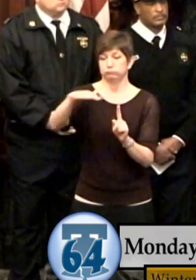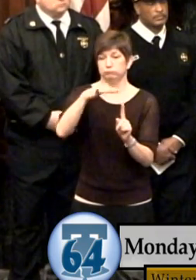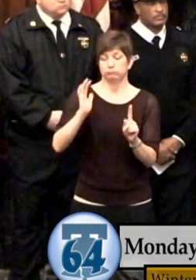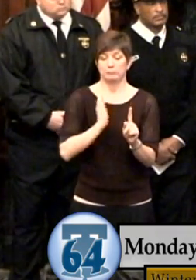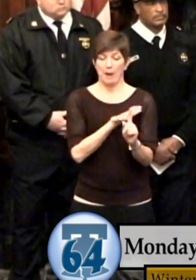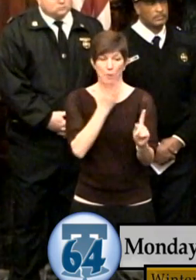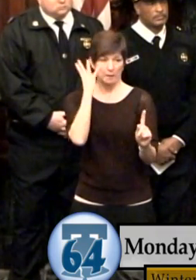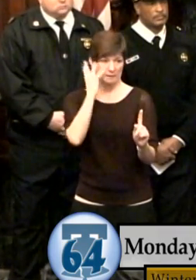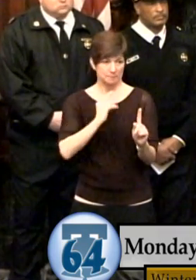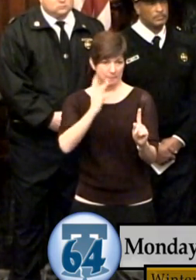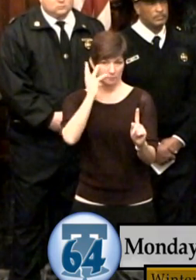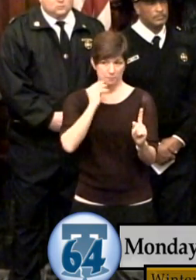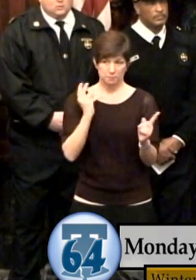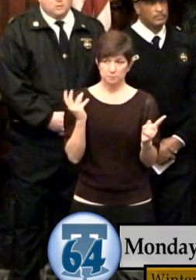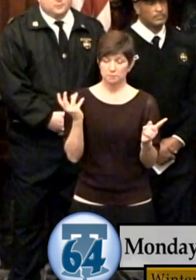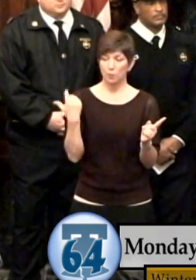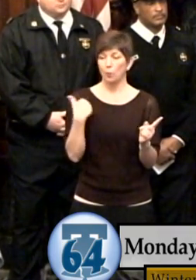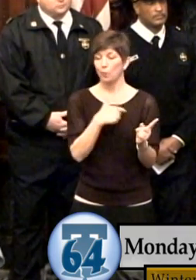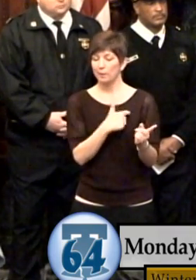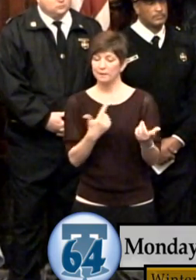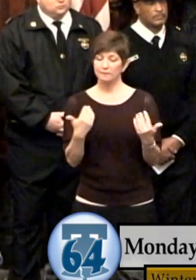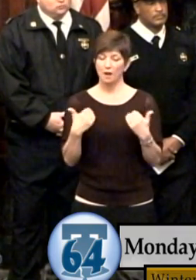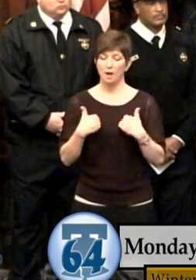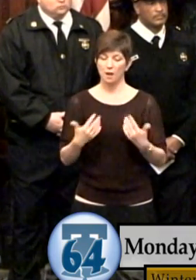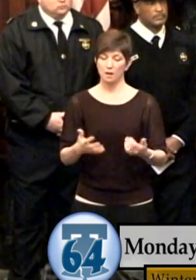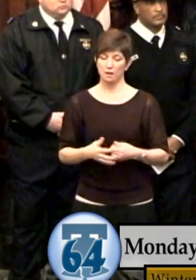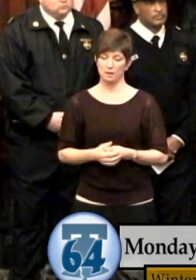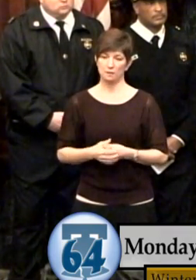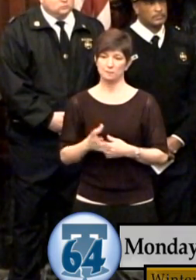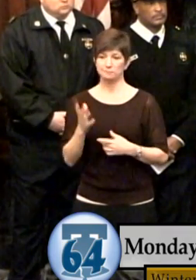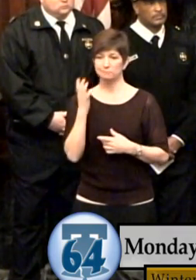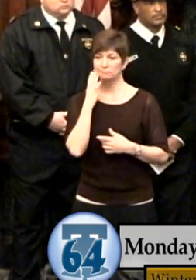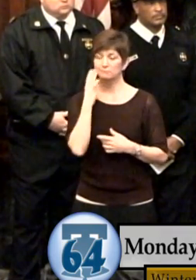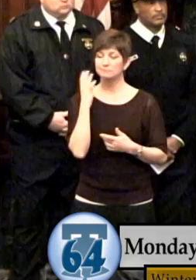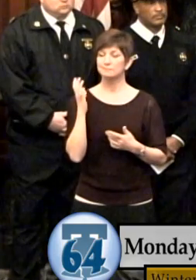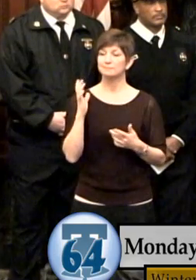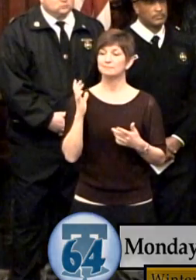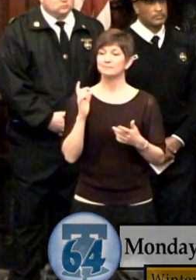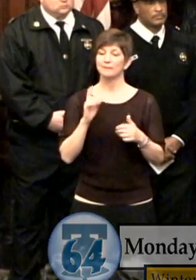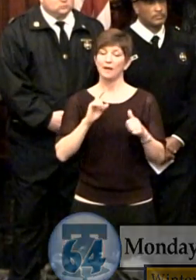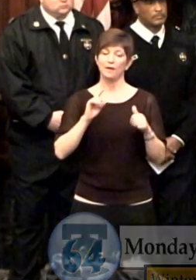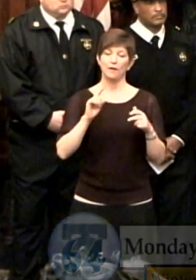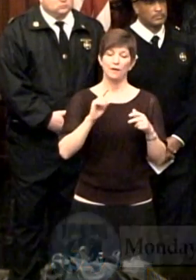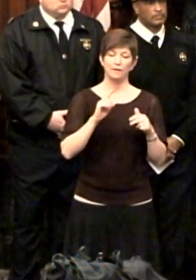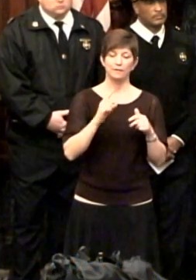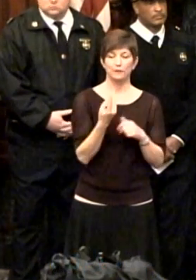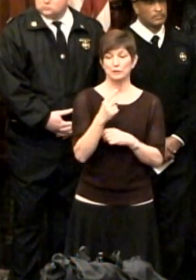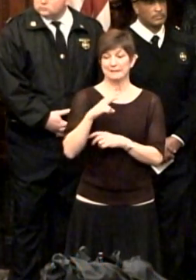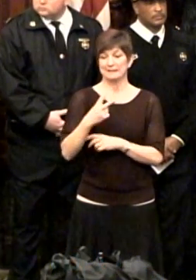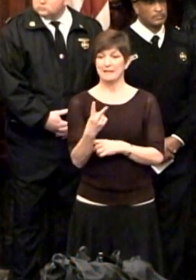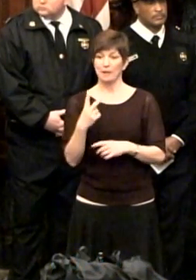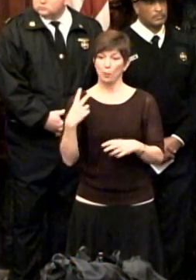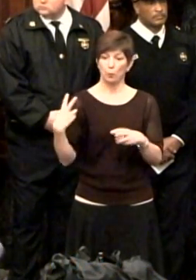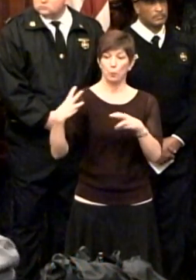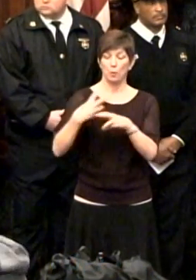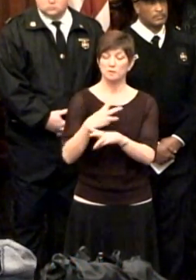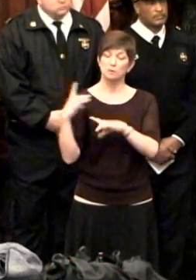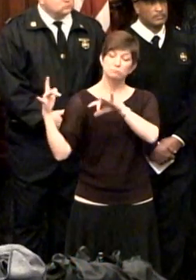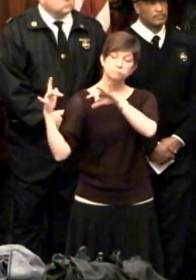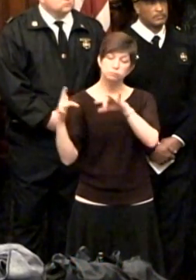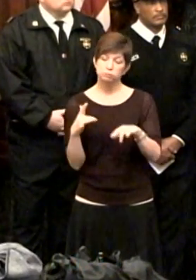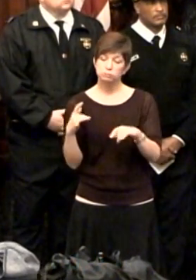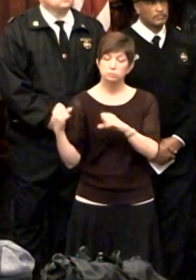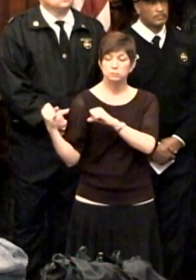our experience, I mean, we've had, the first and second worst or heaviest